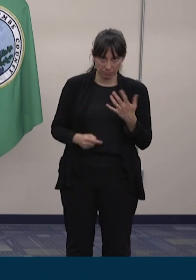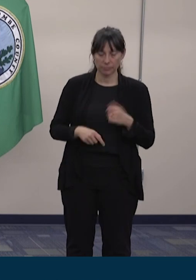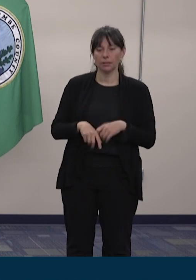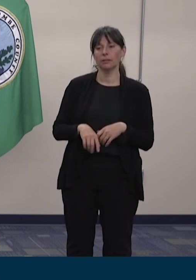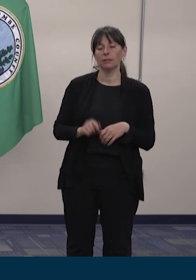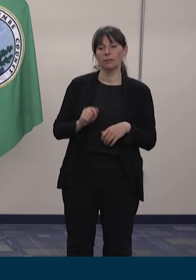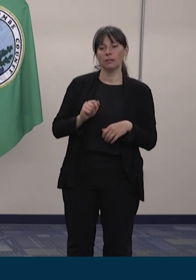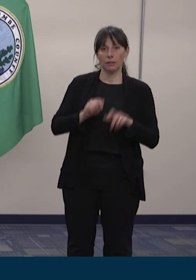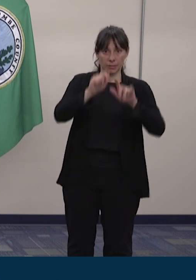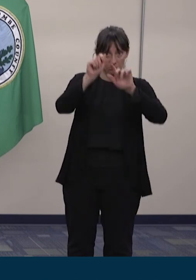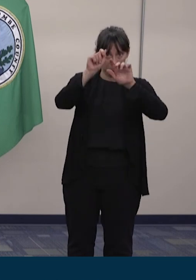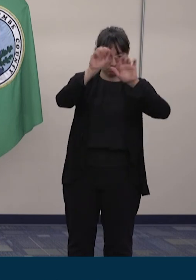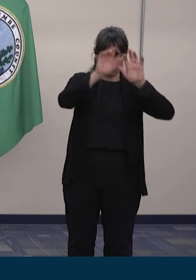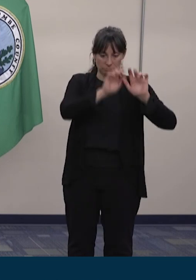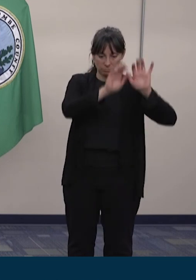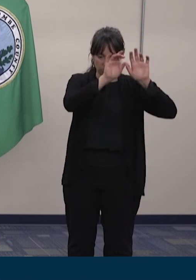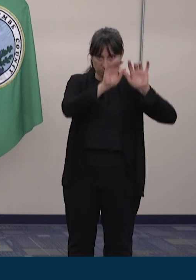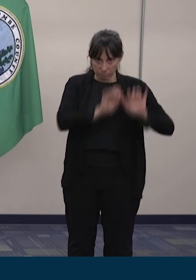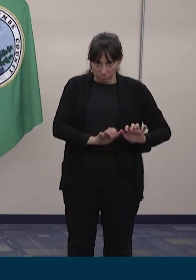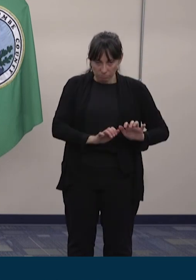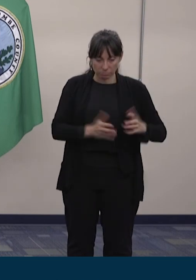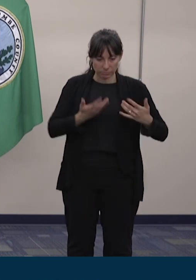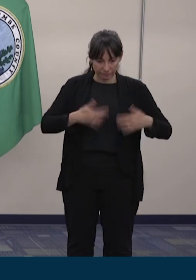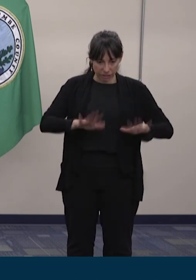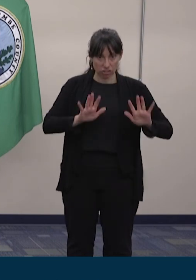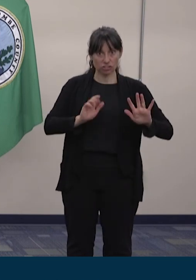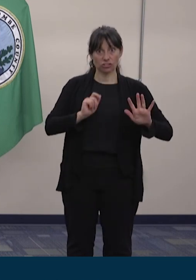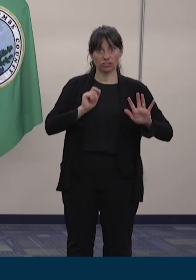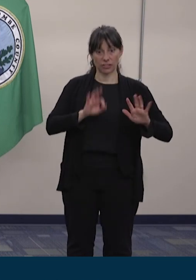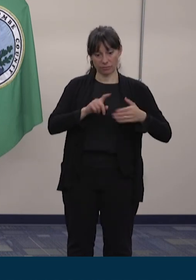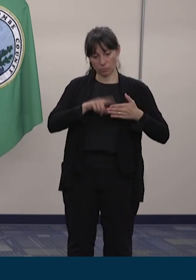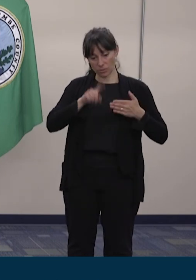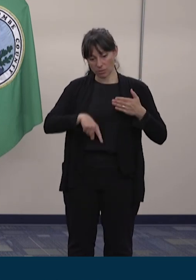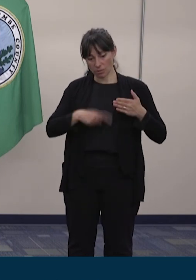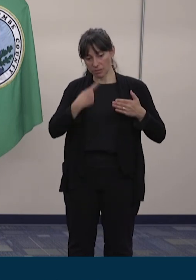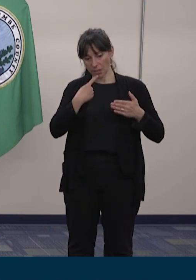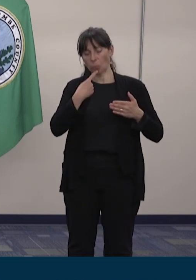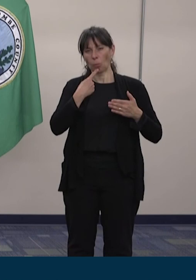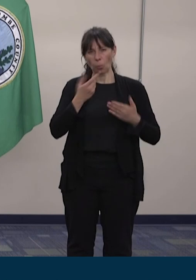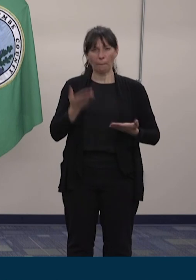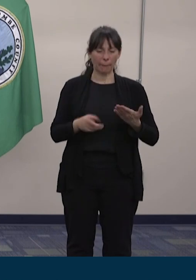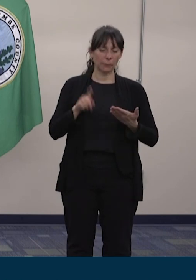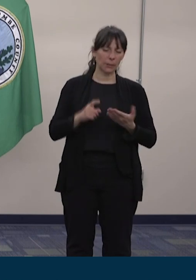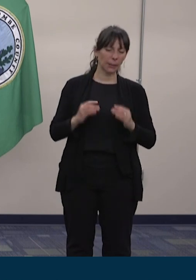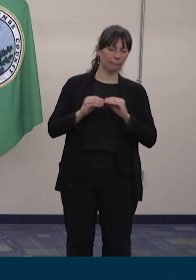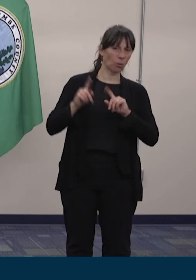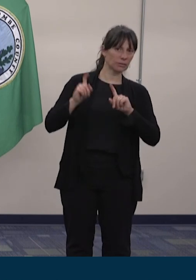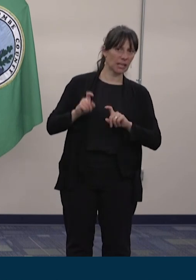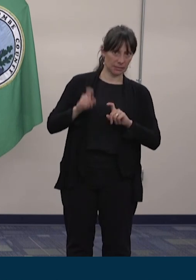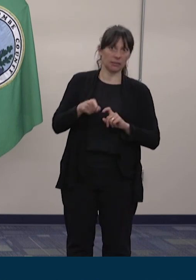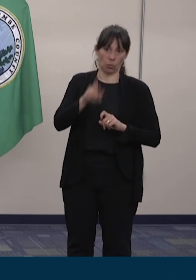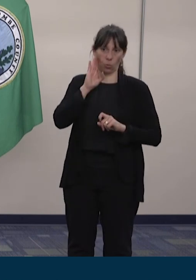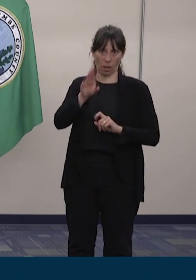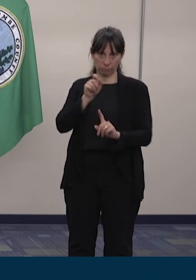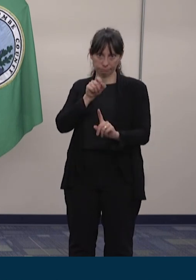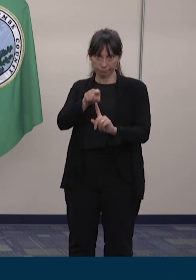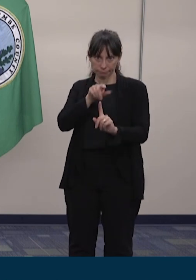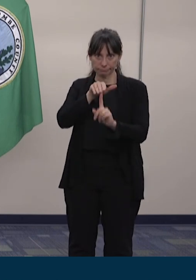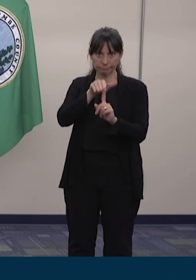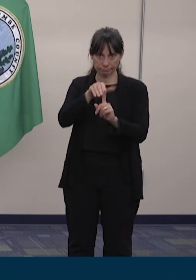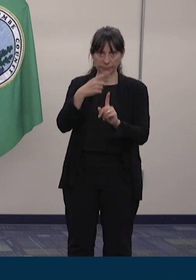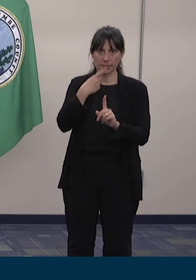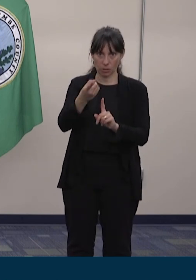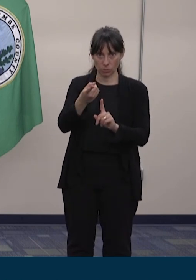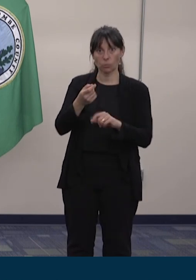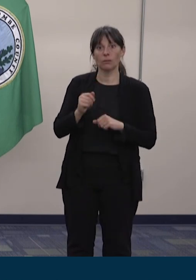conectaremos testing con and la other forma de support to hacer keep las you as pruebas safe y as cualquier tipo de possible. ayuda para mantenerte a If you have salvo. Si tienes symptoms, we will síntomas, continue